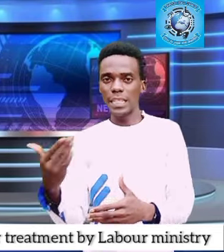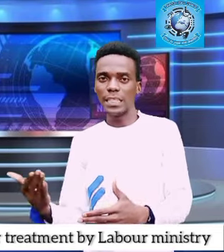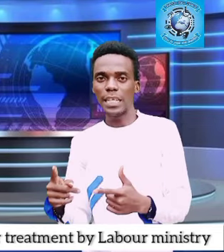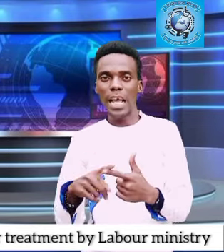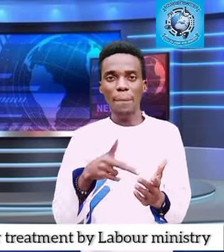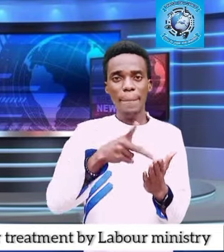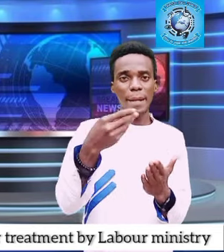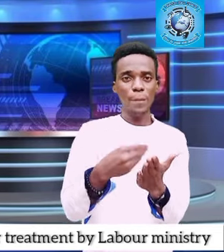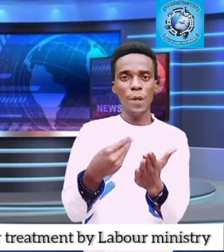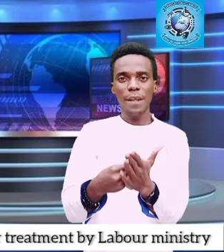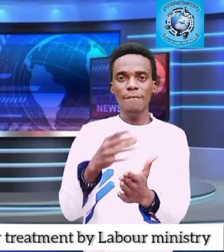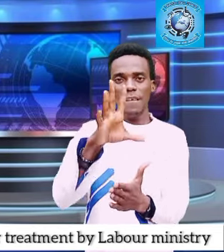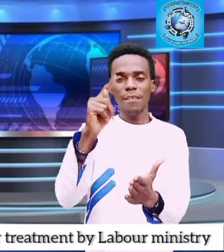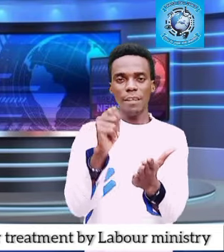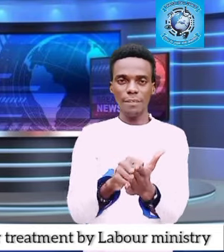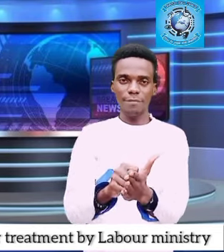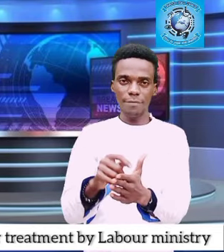of 5,000 naira each.